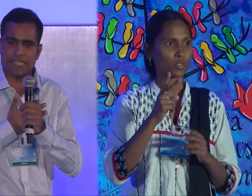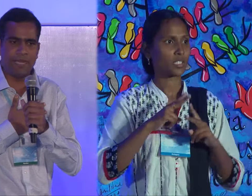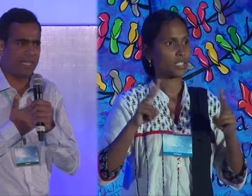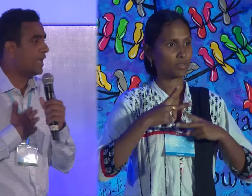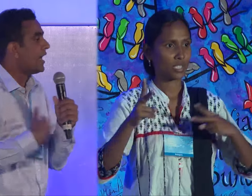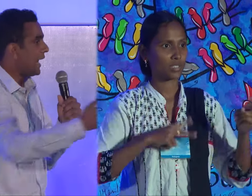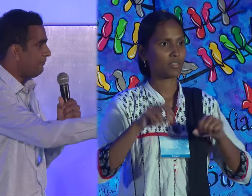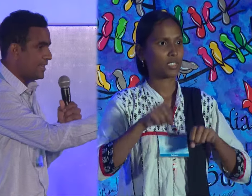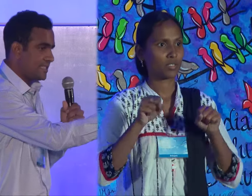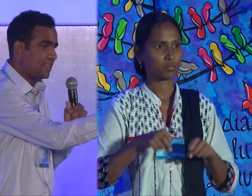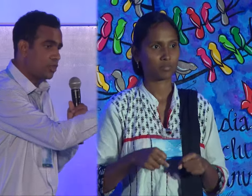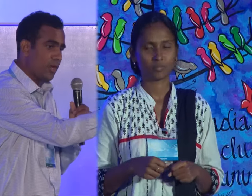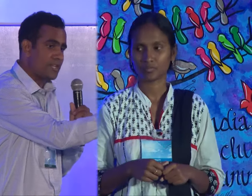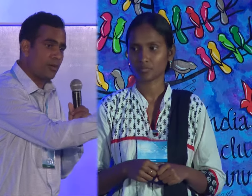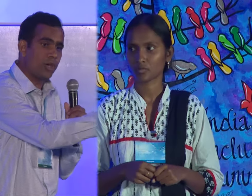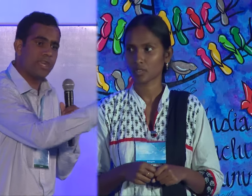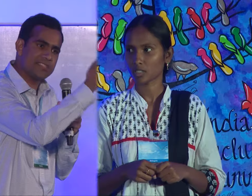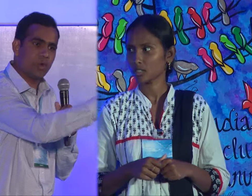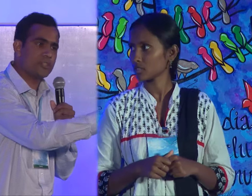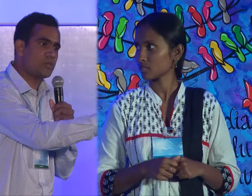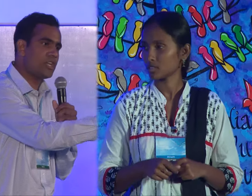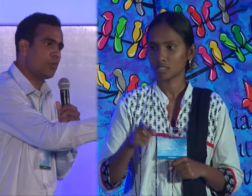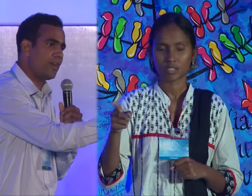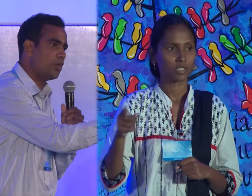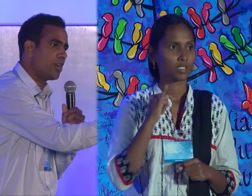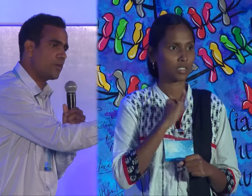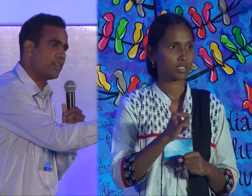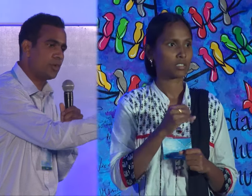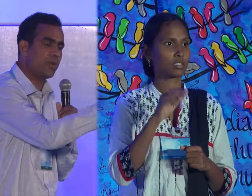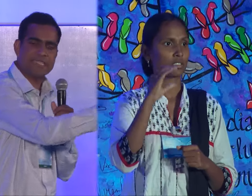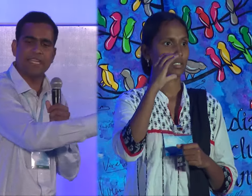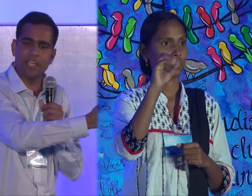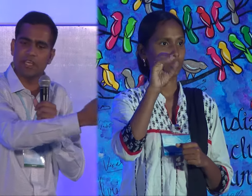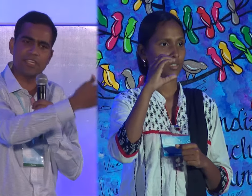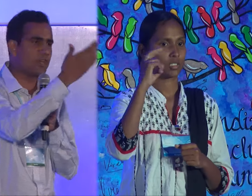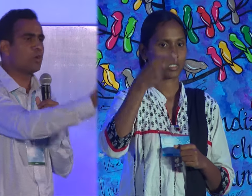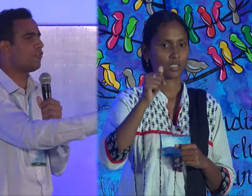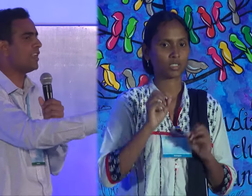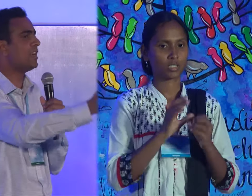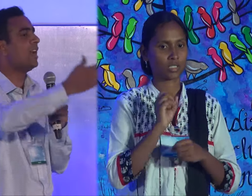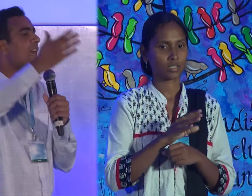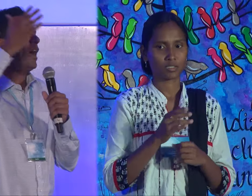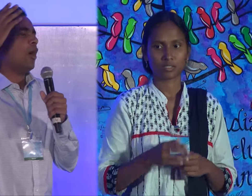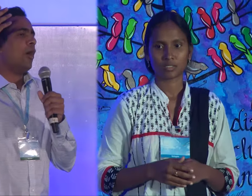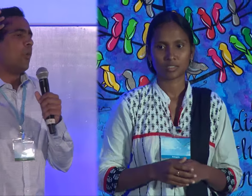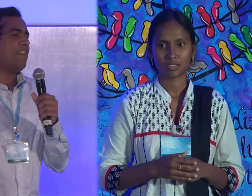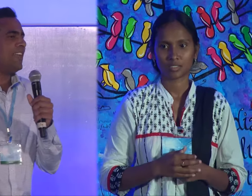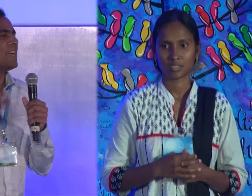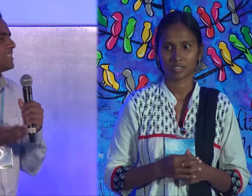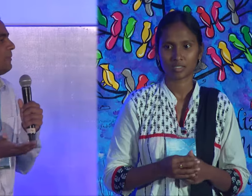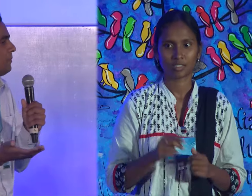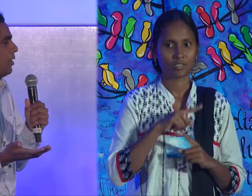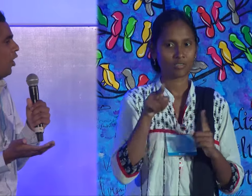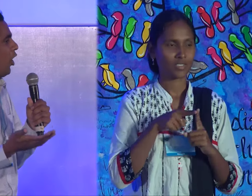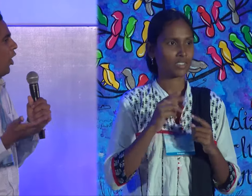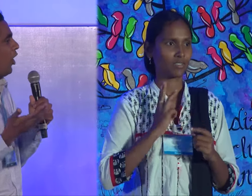was this ability. Ramphal Singh, the Dronacharya awardee, he's the coach of Sushil Kumar and Yogeshwar Dutt too. He's sitting here, he's the coach of Virender. When we